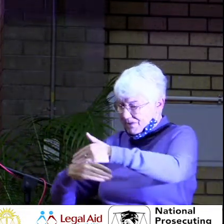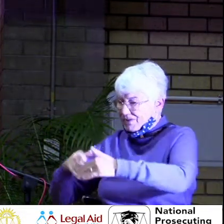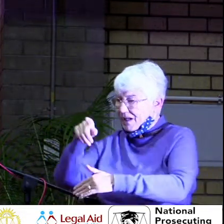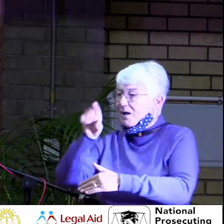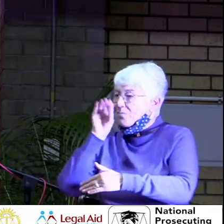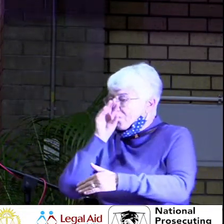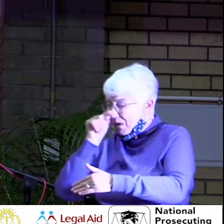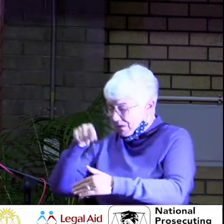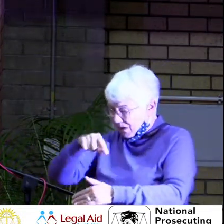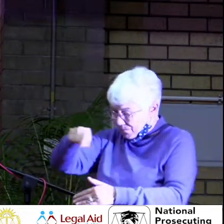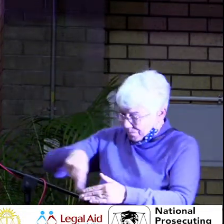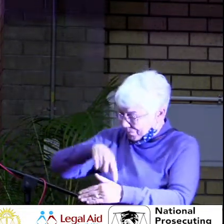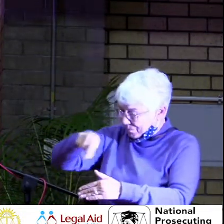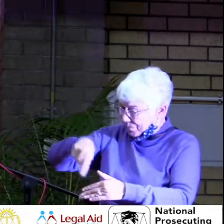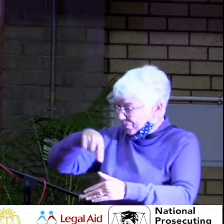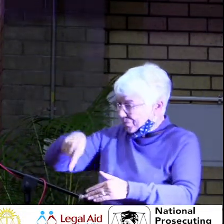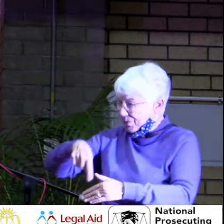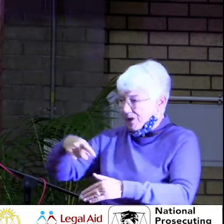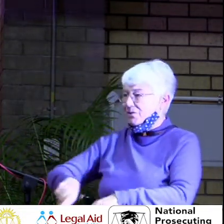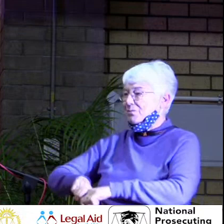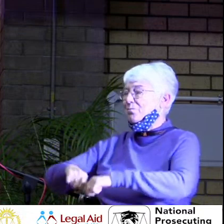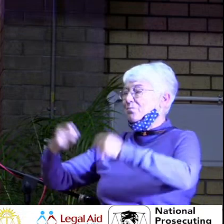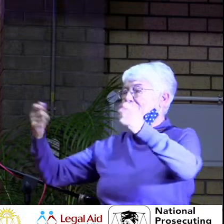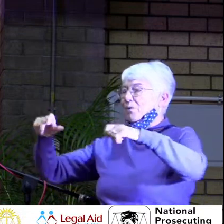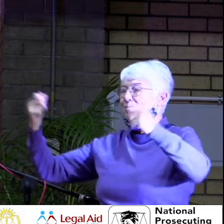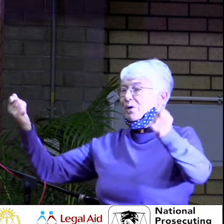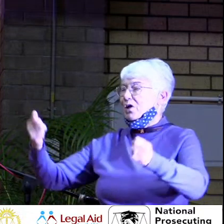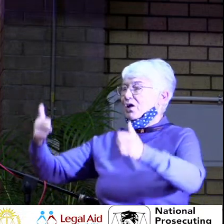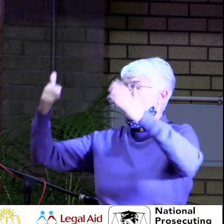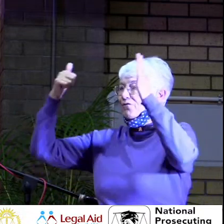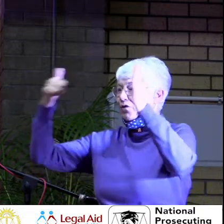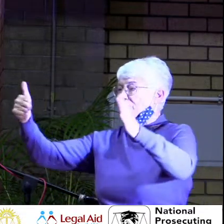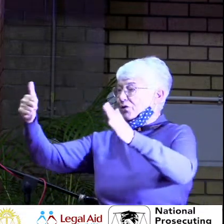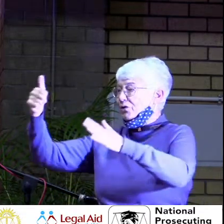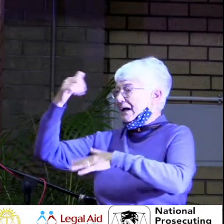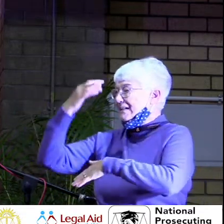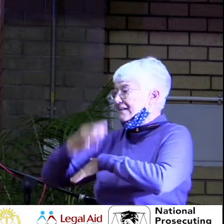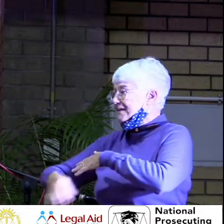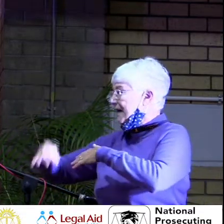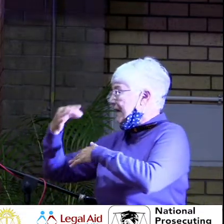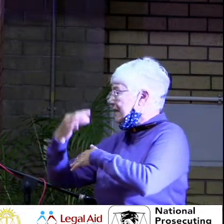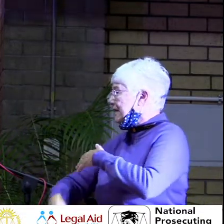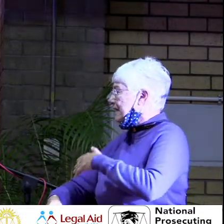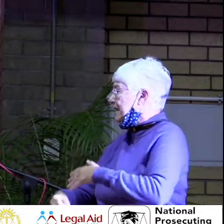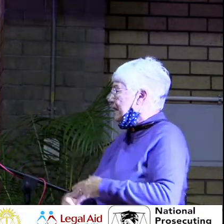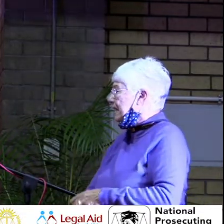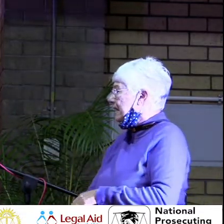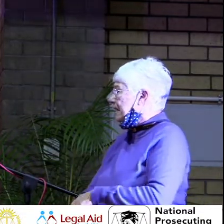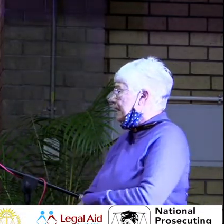You know, I took leave on the 8th of March on International